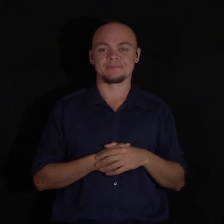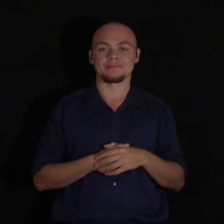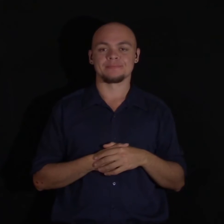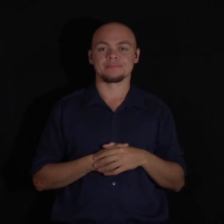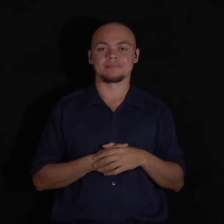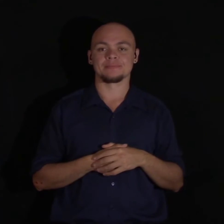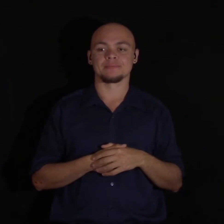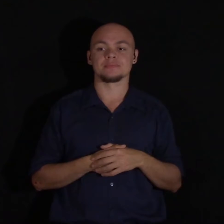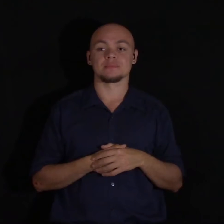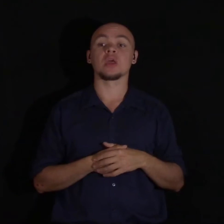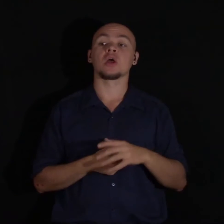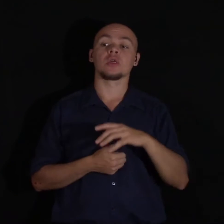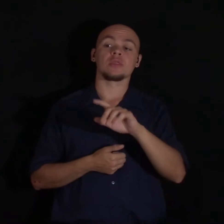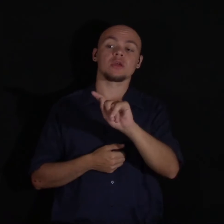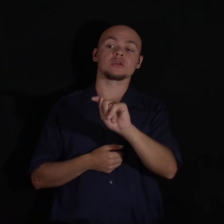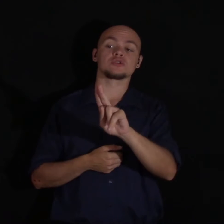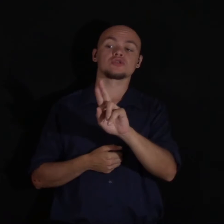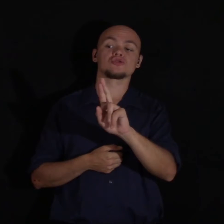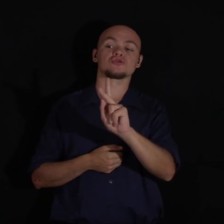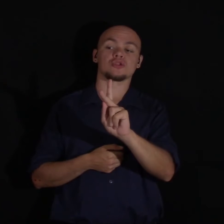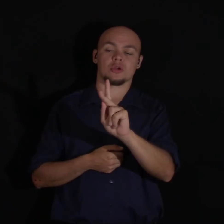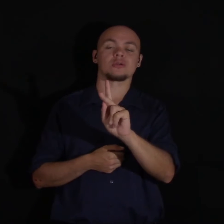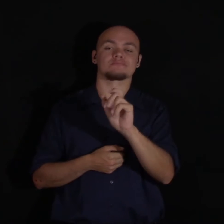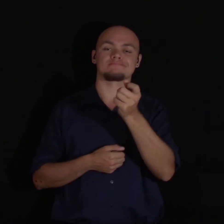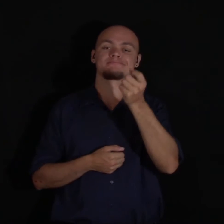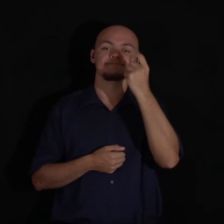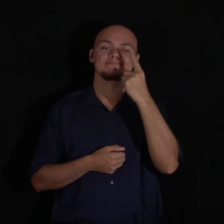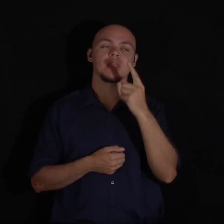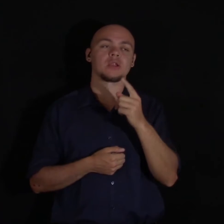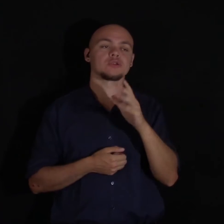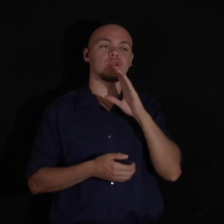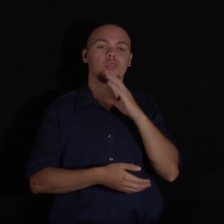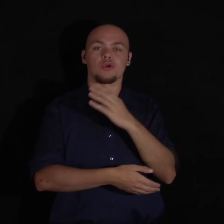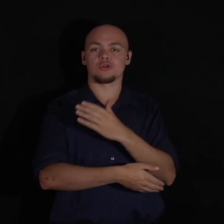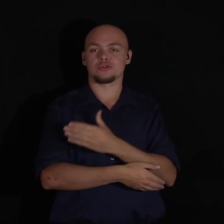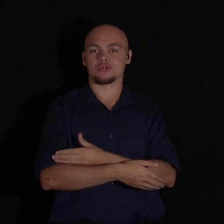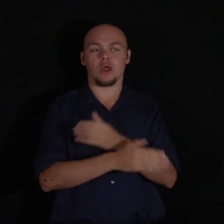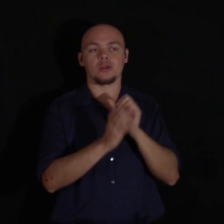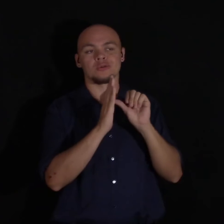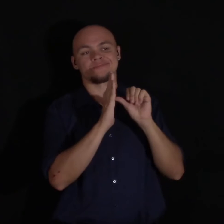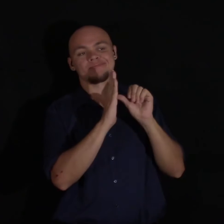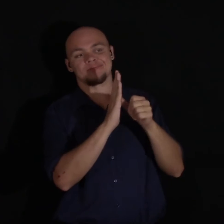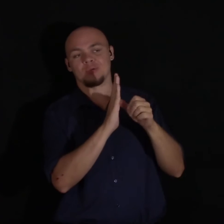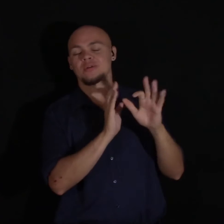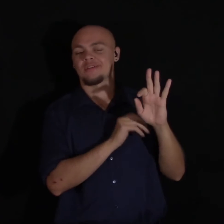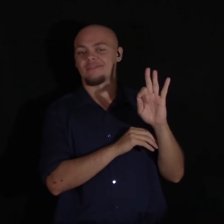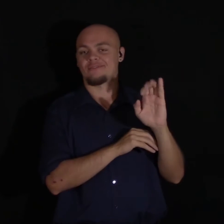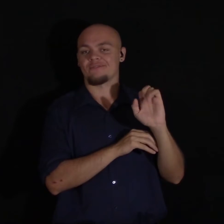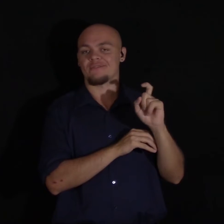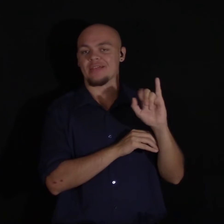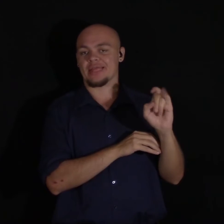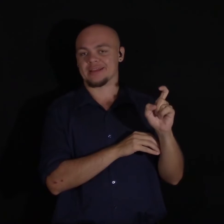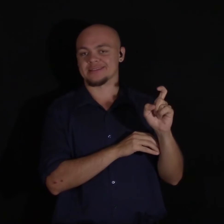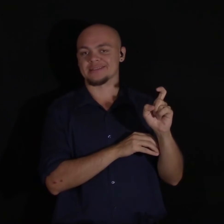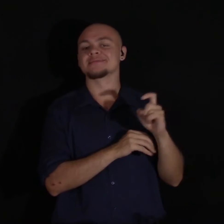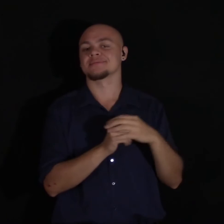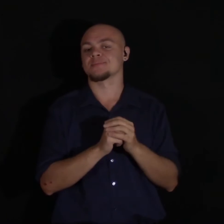The Turk quickly perceived the impression that his daughter had made on the heart of Felix, and endeavoured to secure him